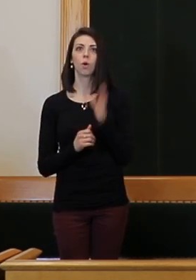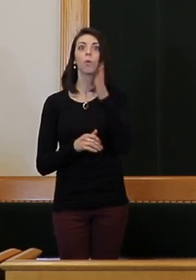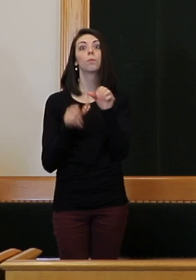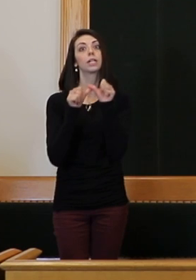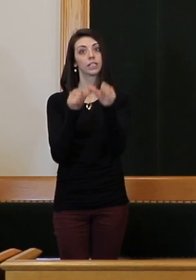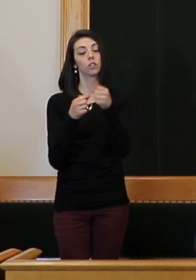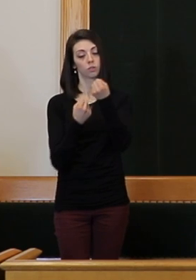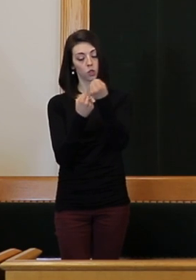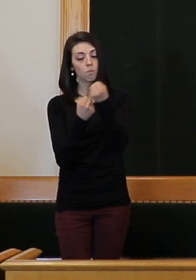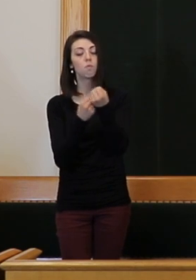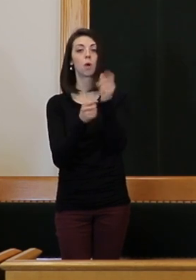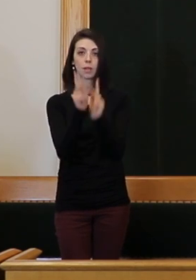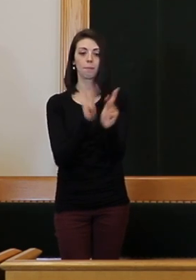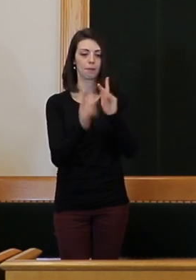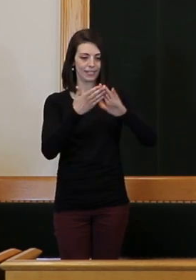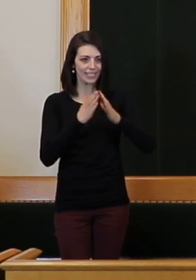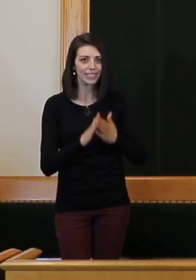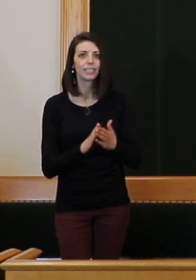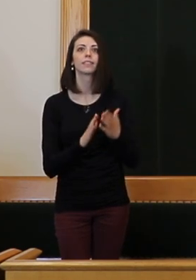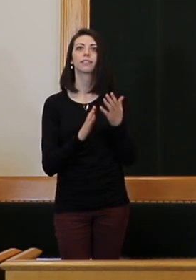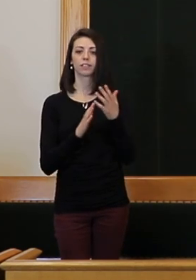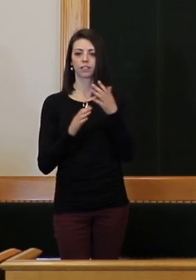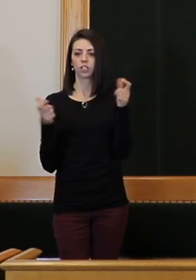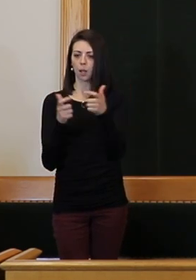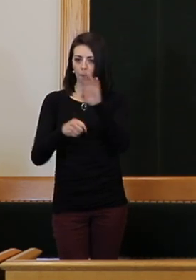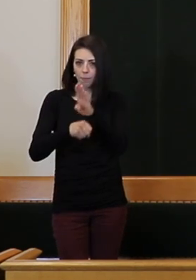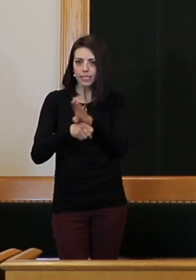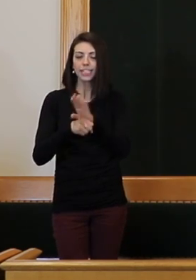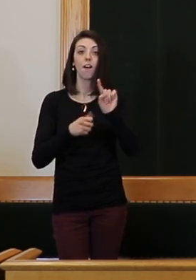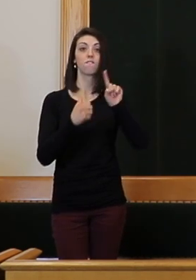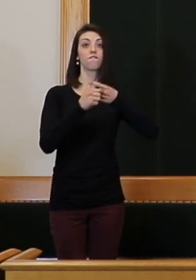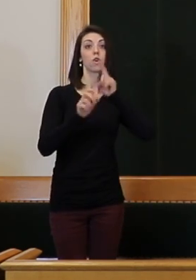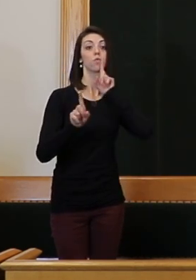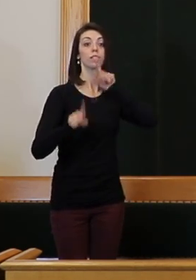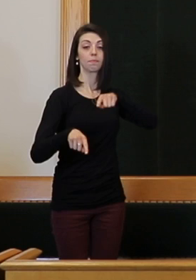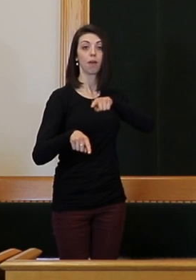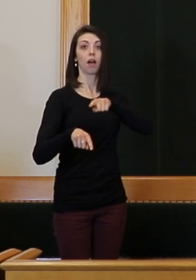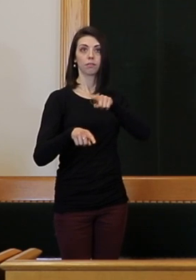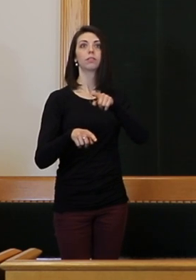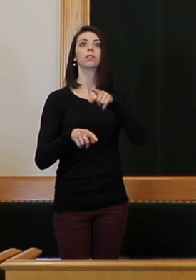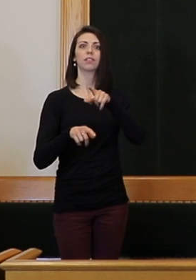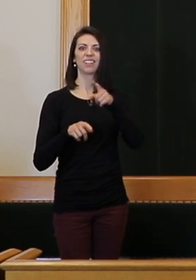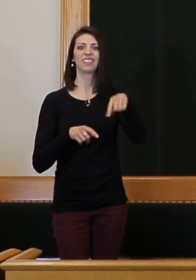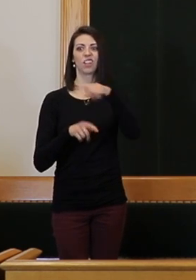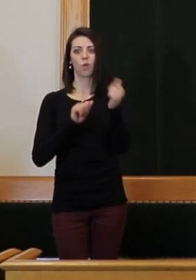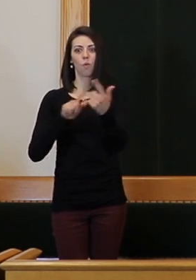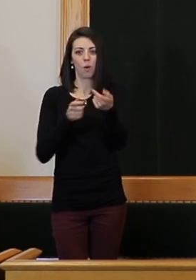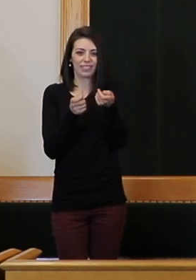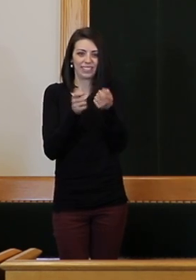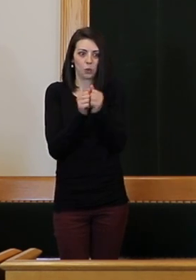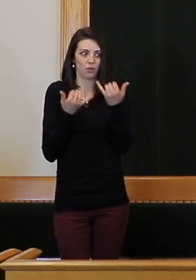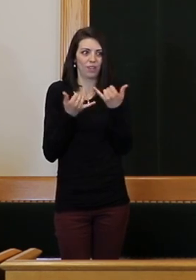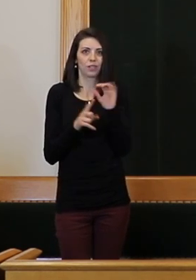continue to support the citizens, small businesses, and first responders as they deal with the impact of the current situation. We